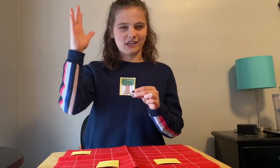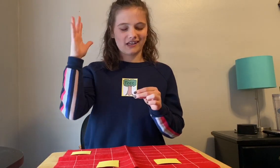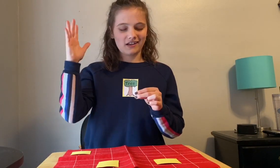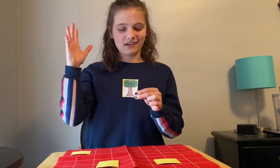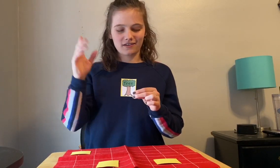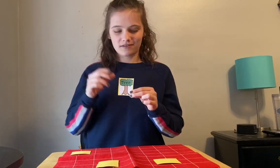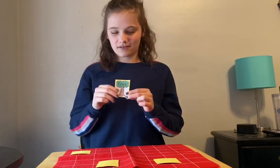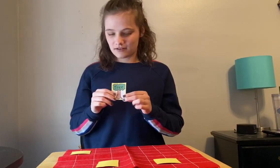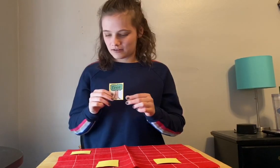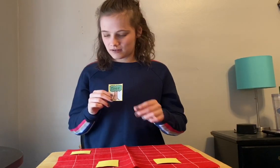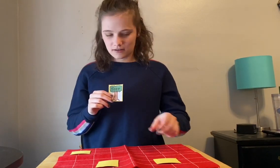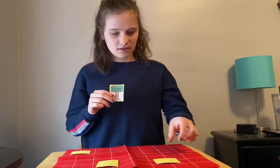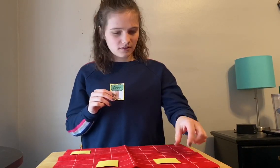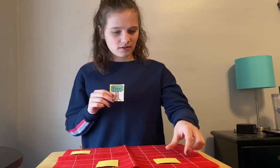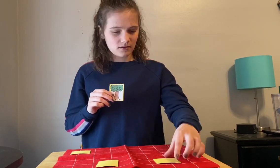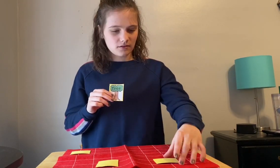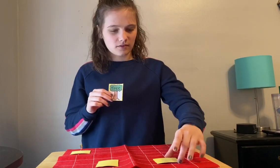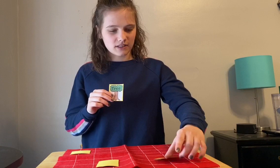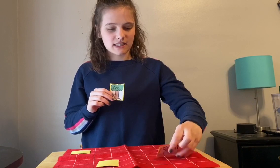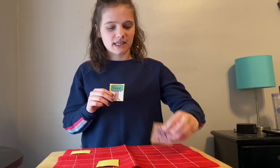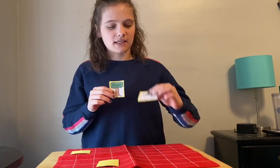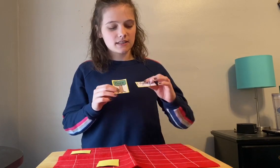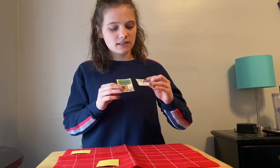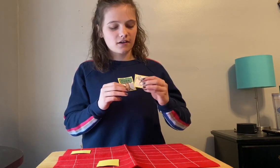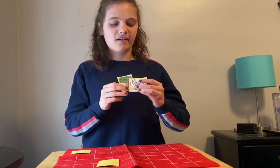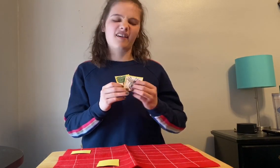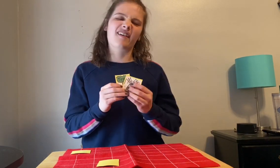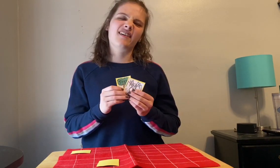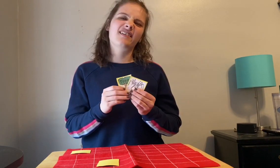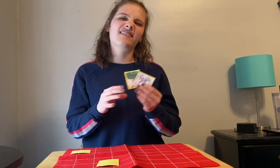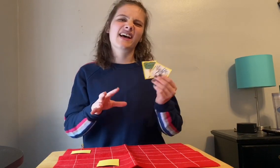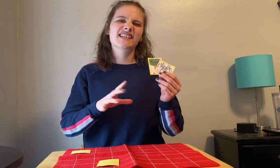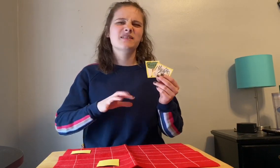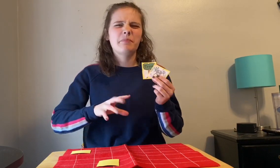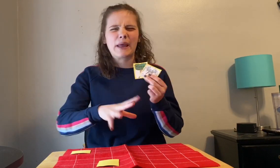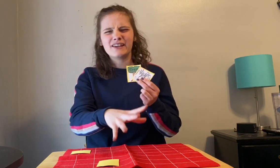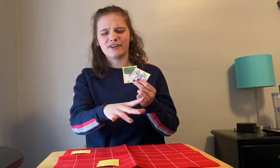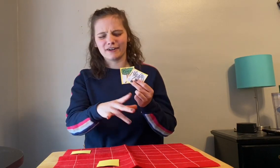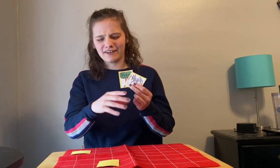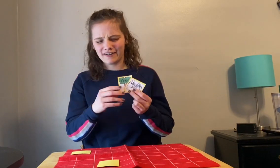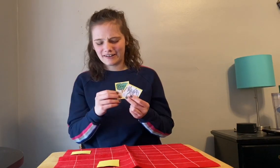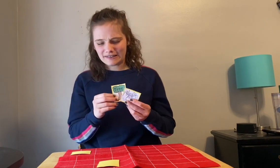Tree. What's this? Oh, a spider.